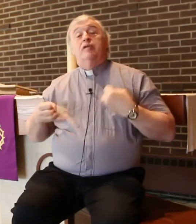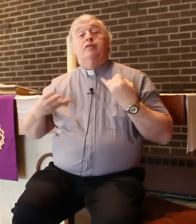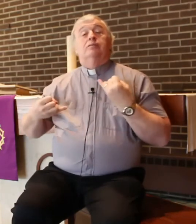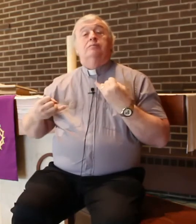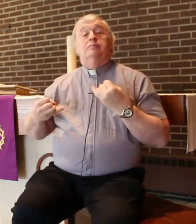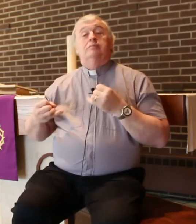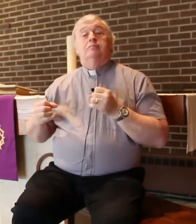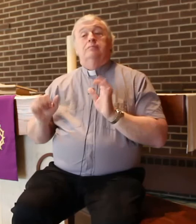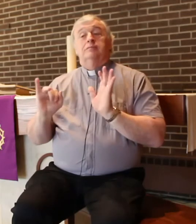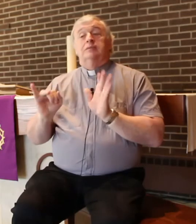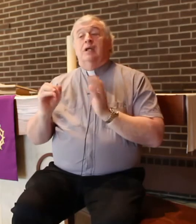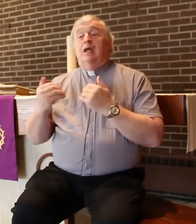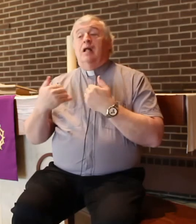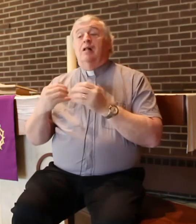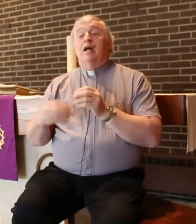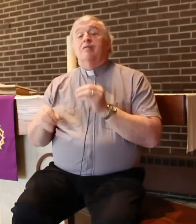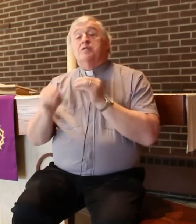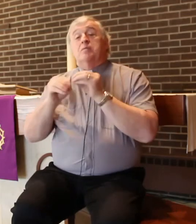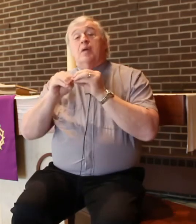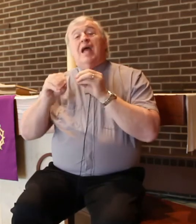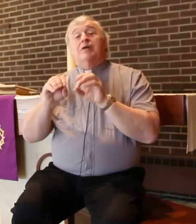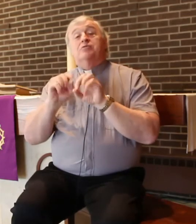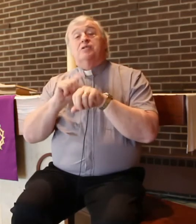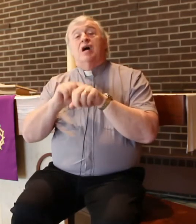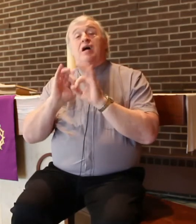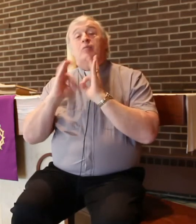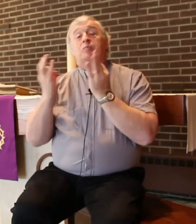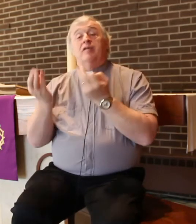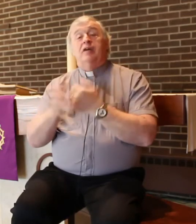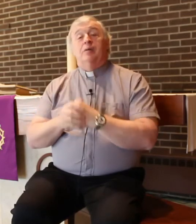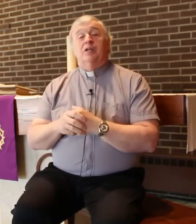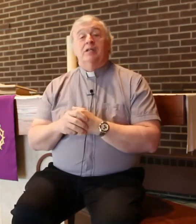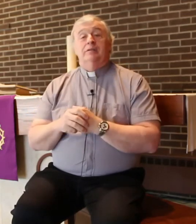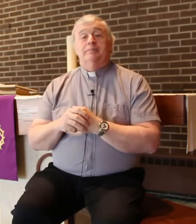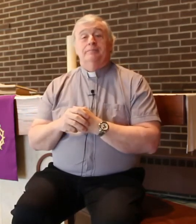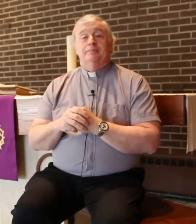joyful and I'll have some extra time with my family.